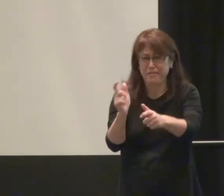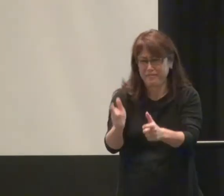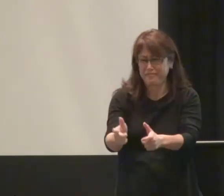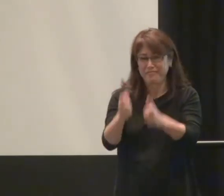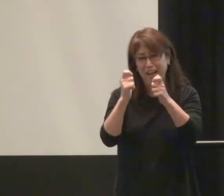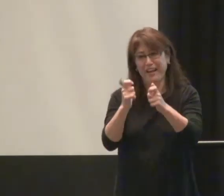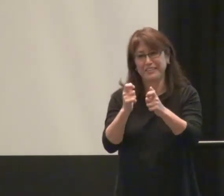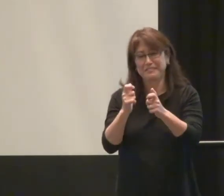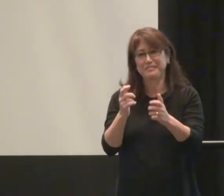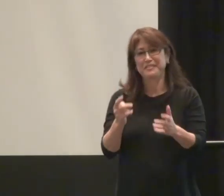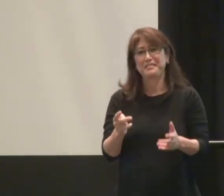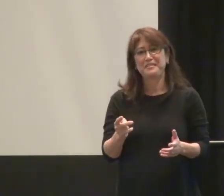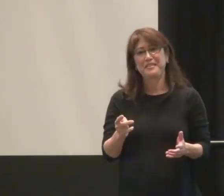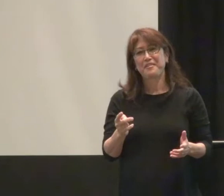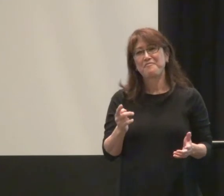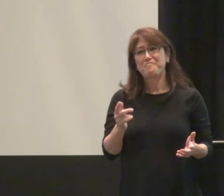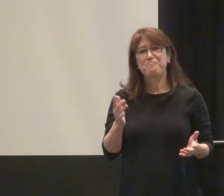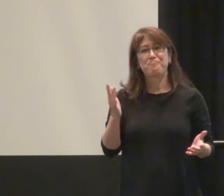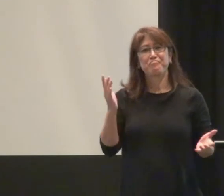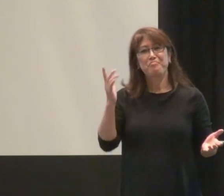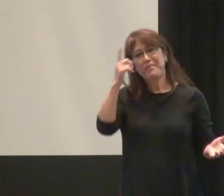by so fast during those meetings.